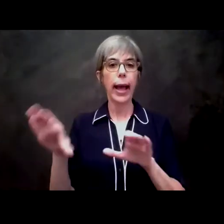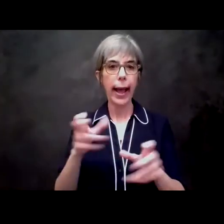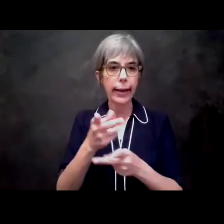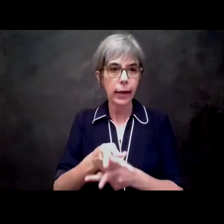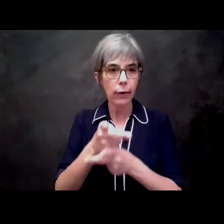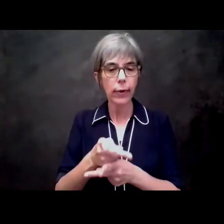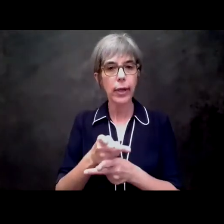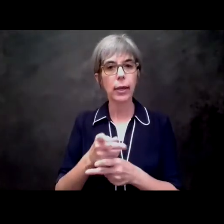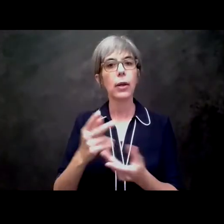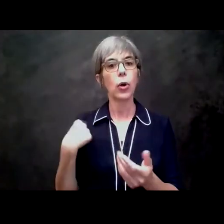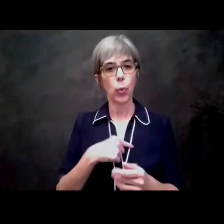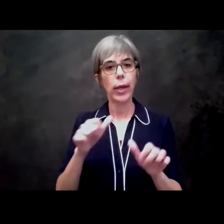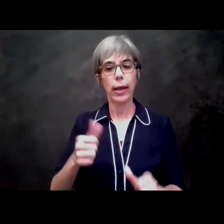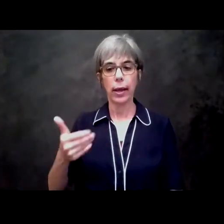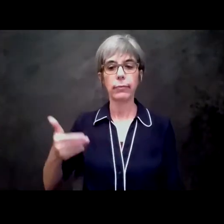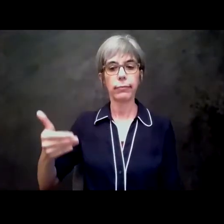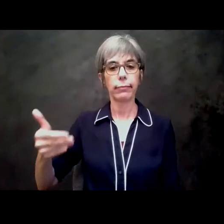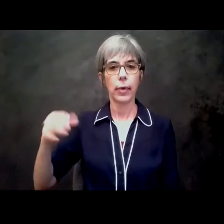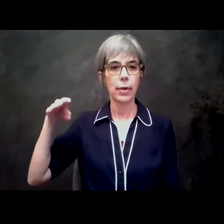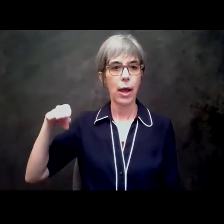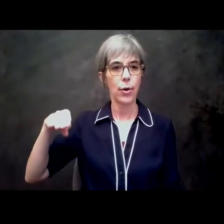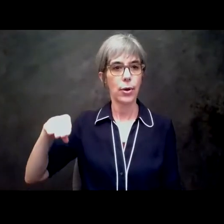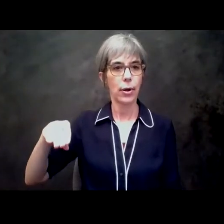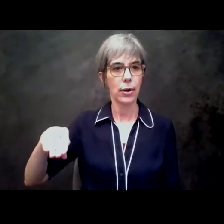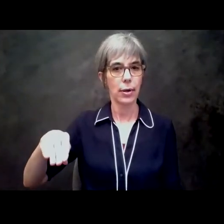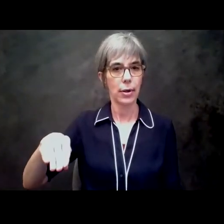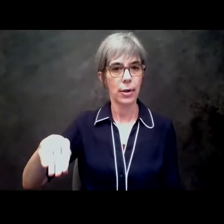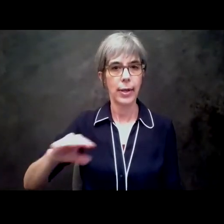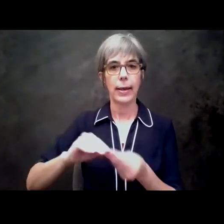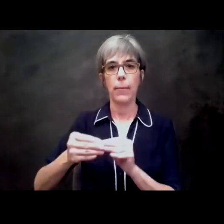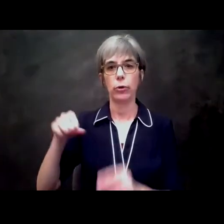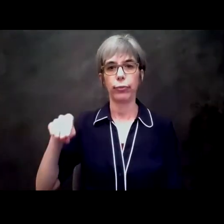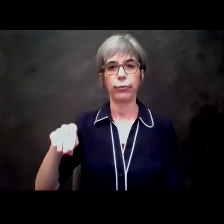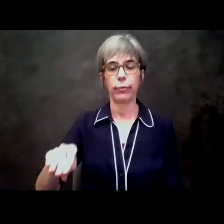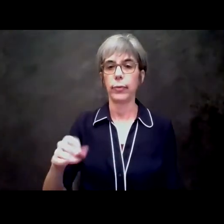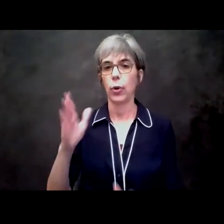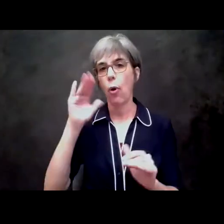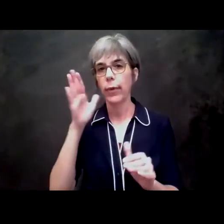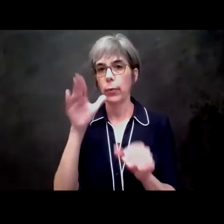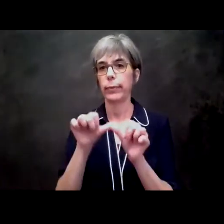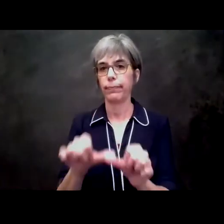Hopefully, even as we're reopening, we can maintain those good metrics.